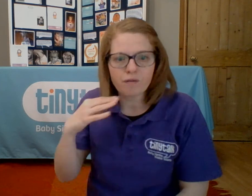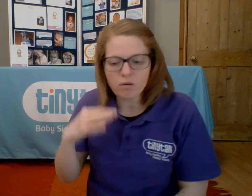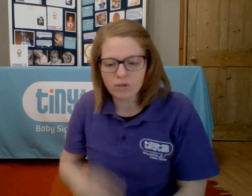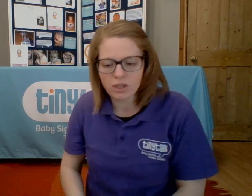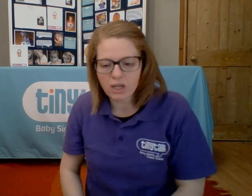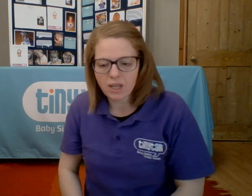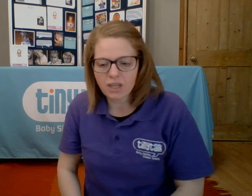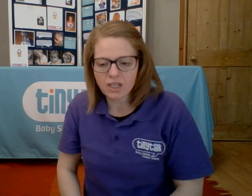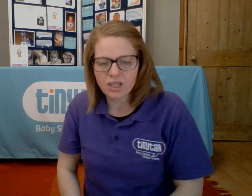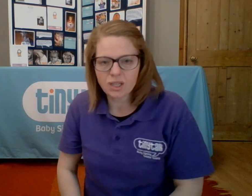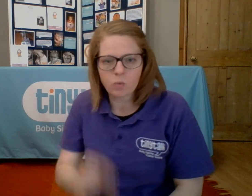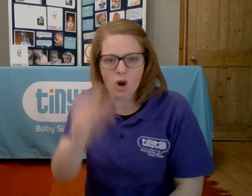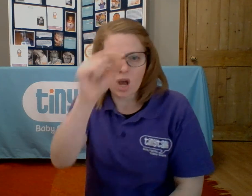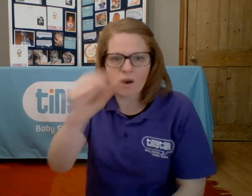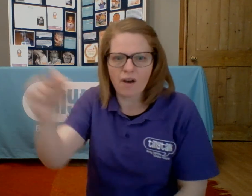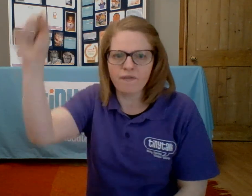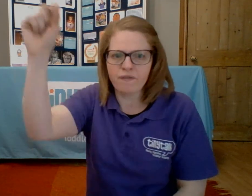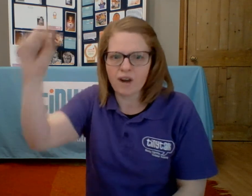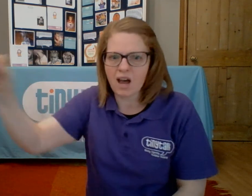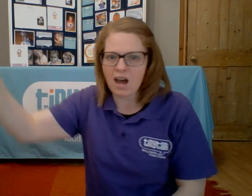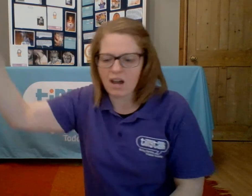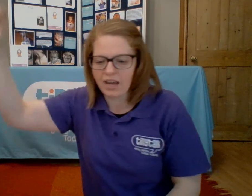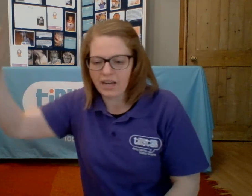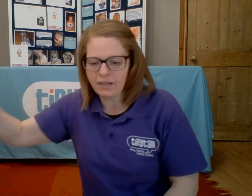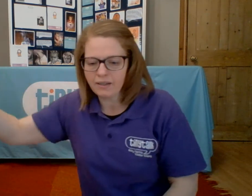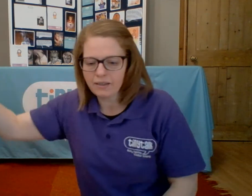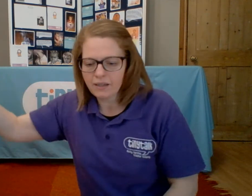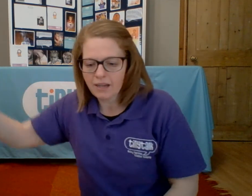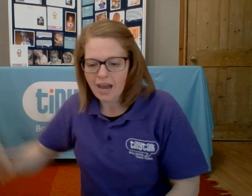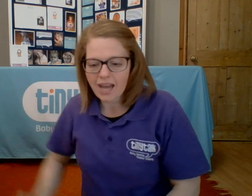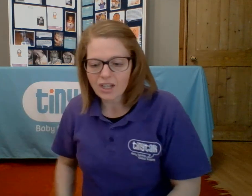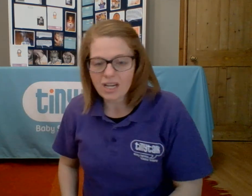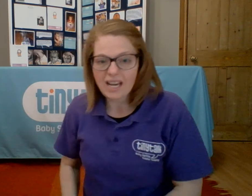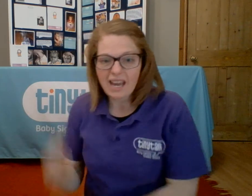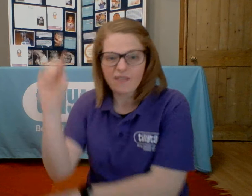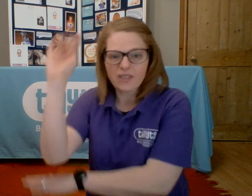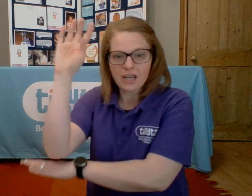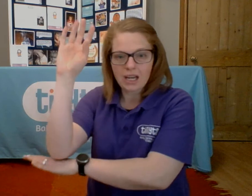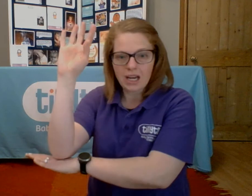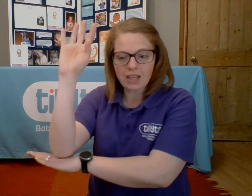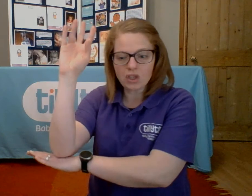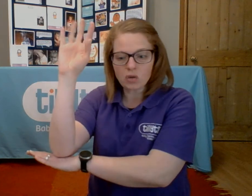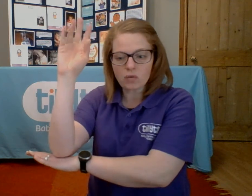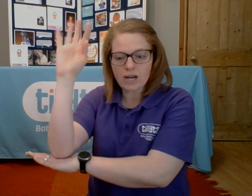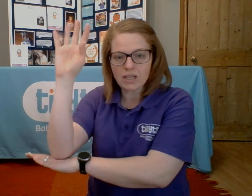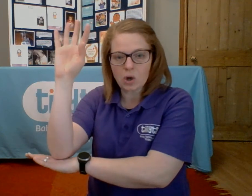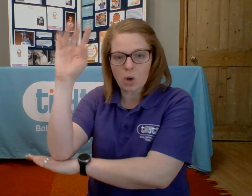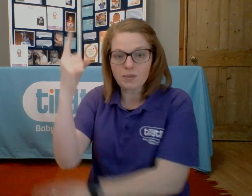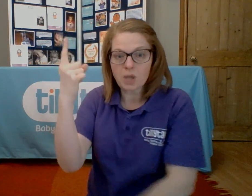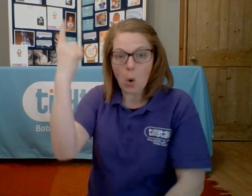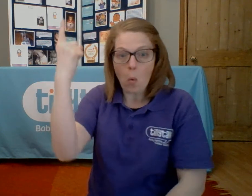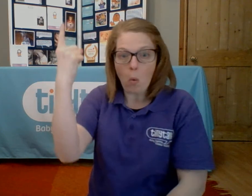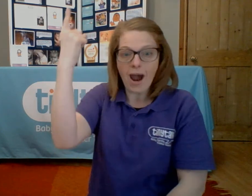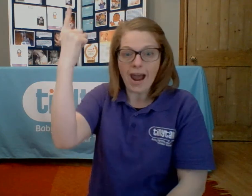fruit than swallow a fly. And she lives in the treetops, way